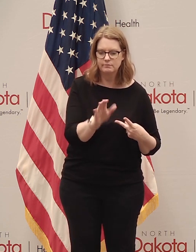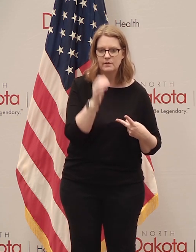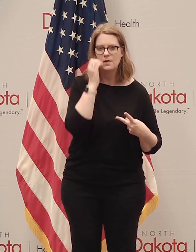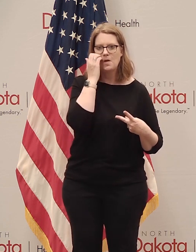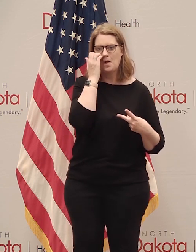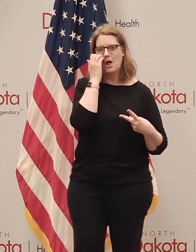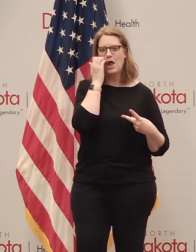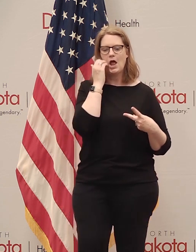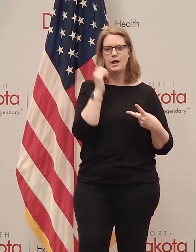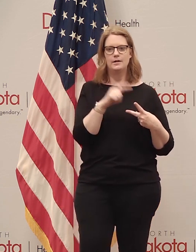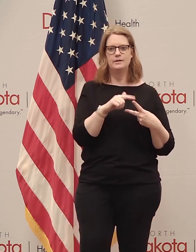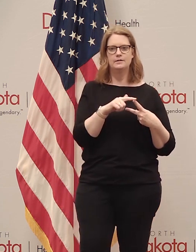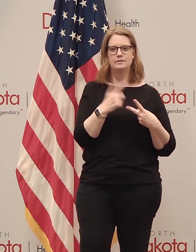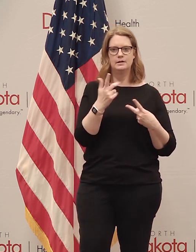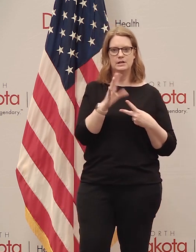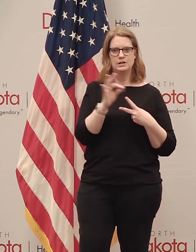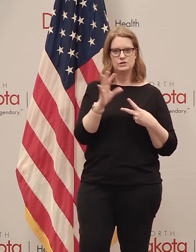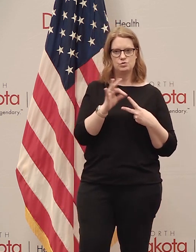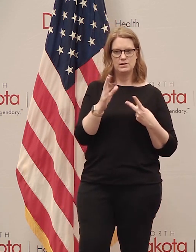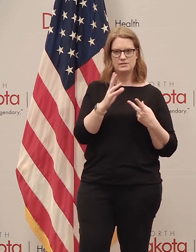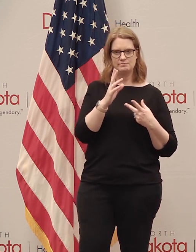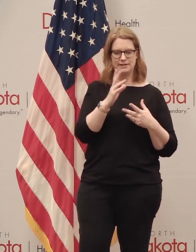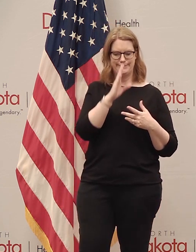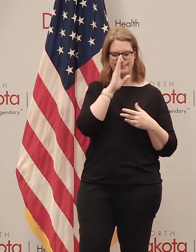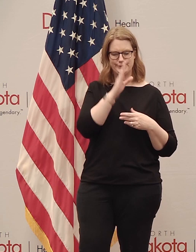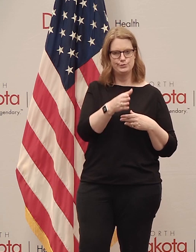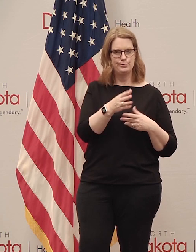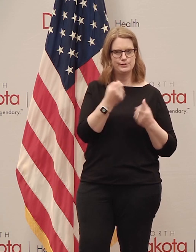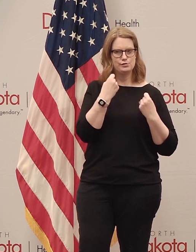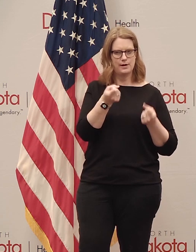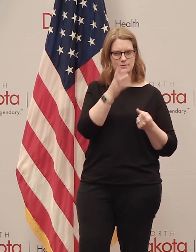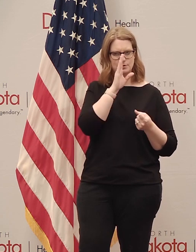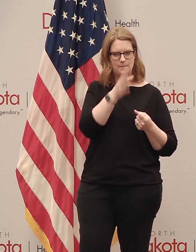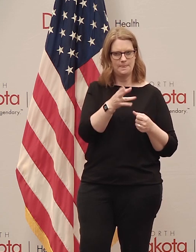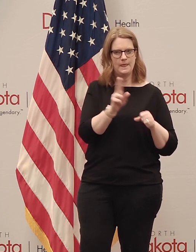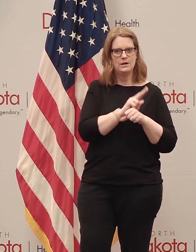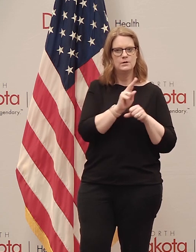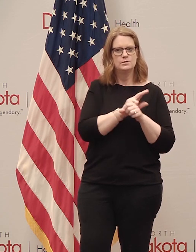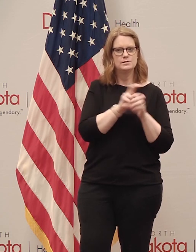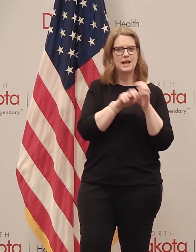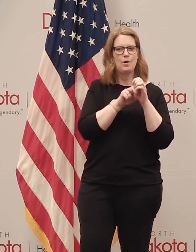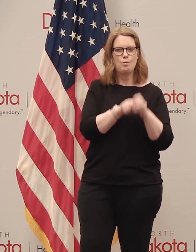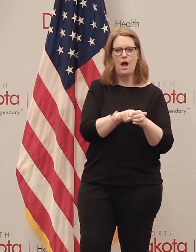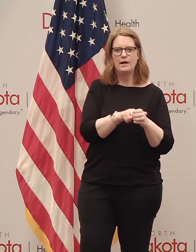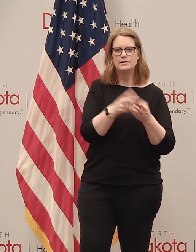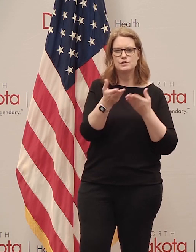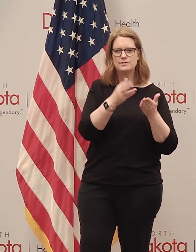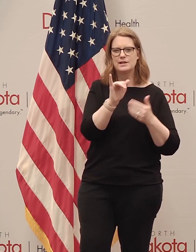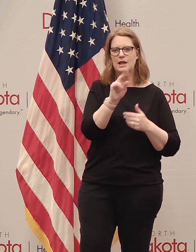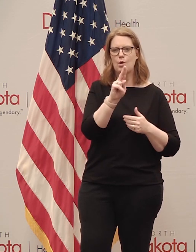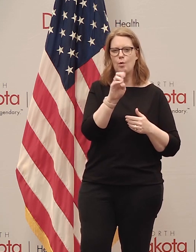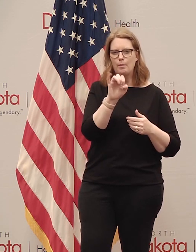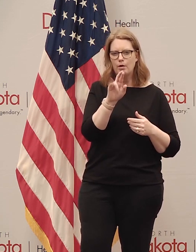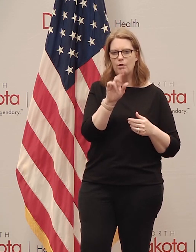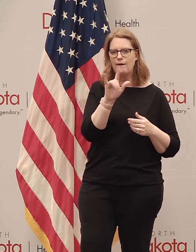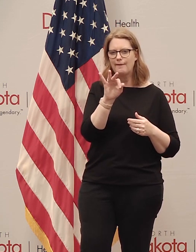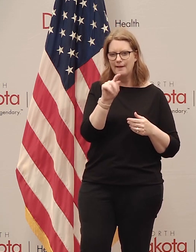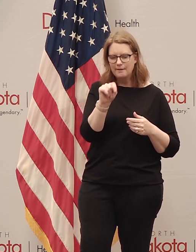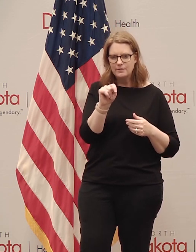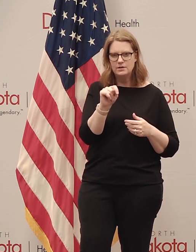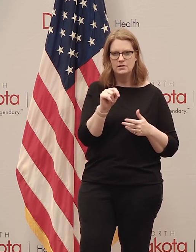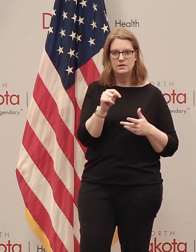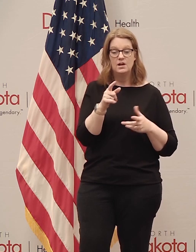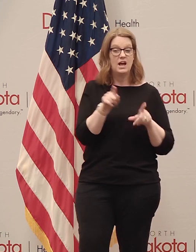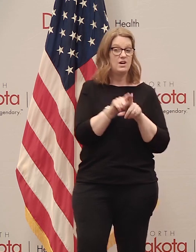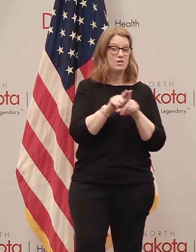if drivers made the choice to drive sober or designate a sober driver or use a ride-hailing service like Uber or Lyft. Excessive speed can